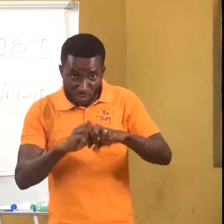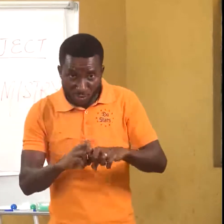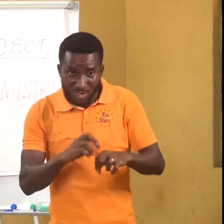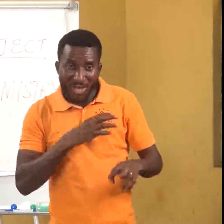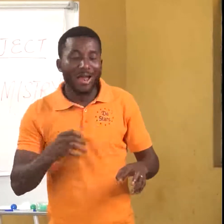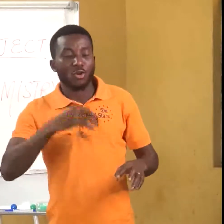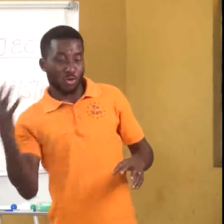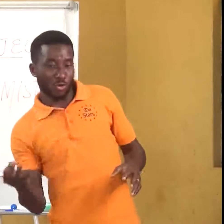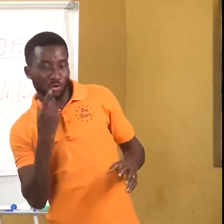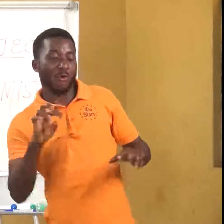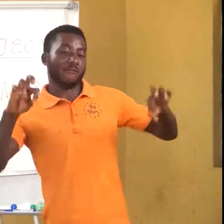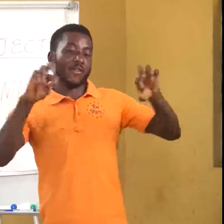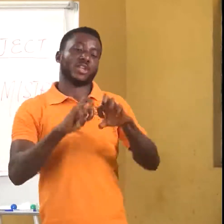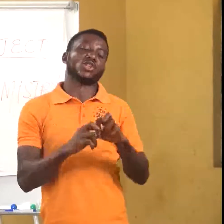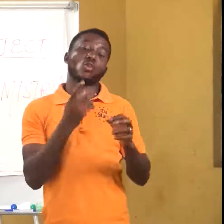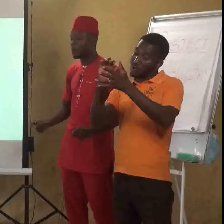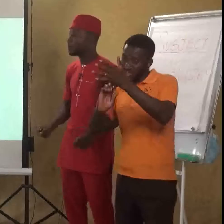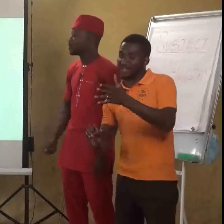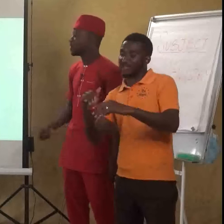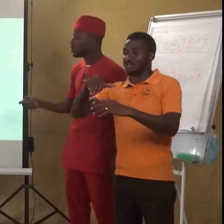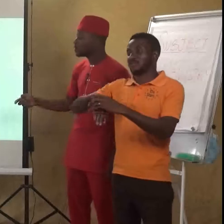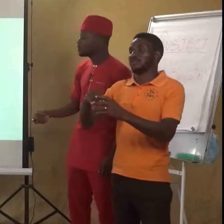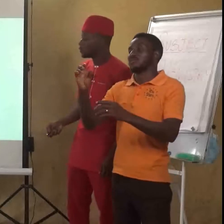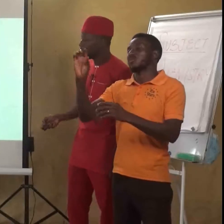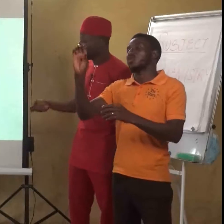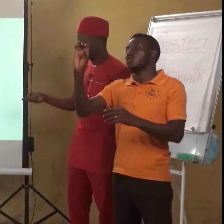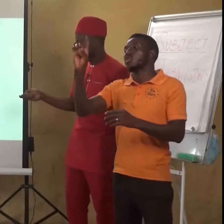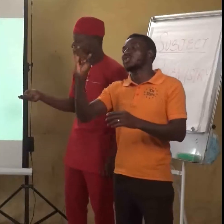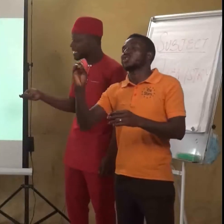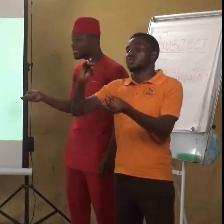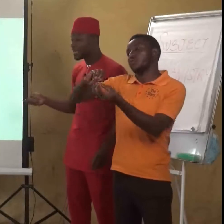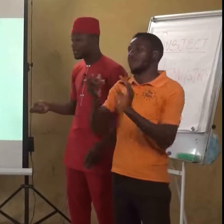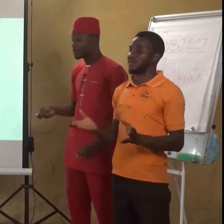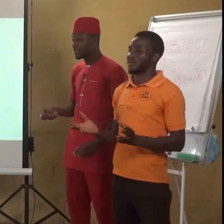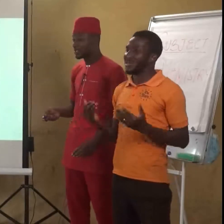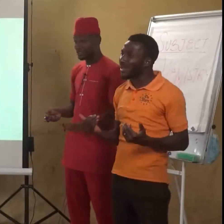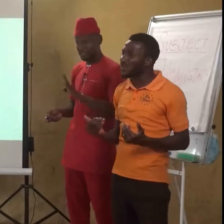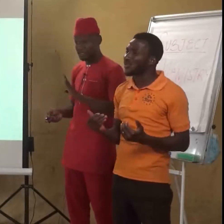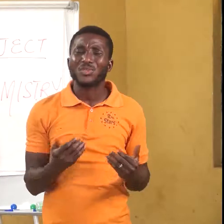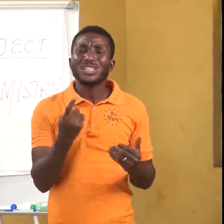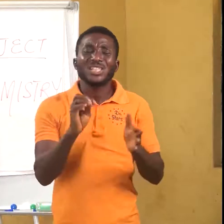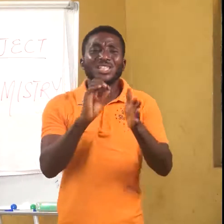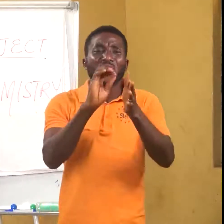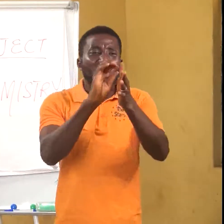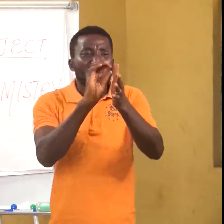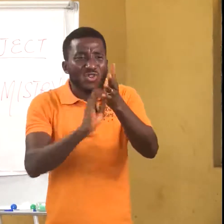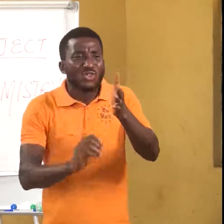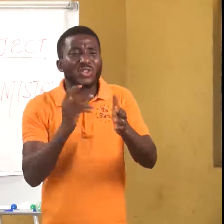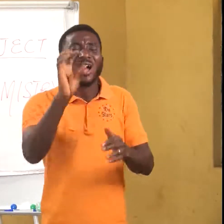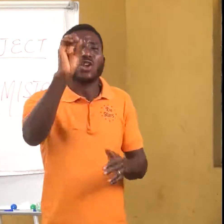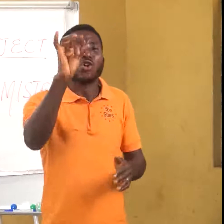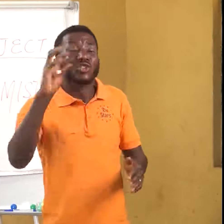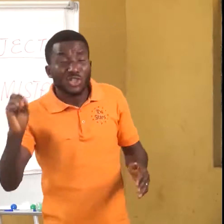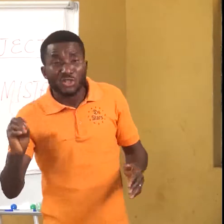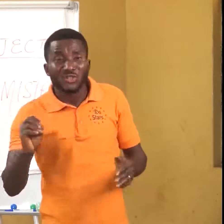in oxidation or decrease in oxidation number. Also, now oxidizing and reducing agents is another, they are very